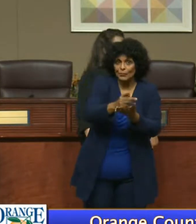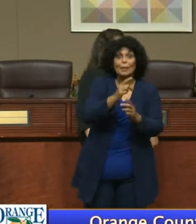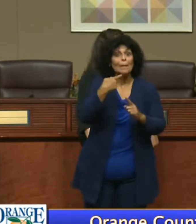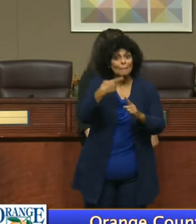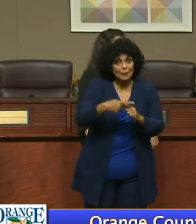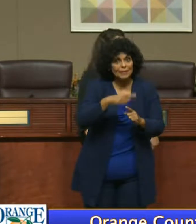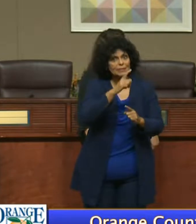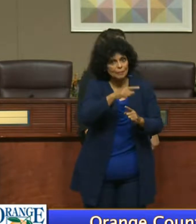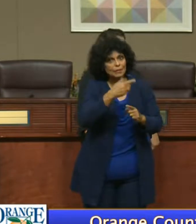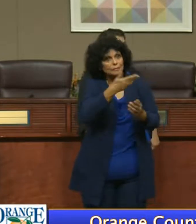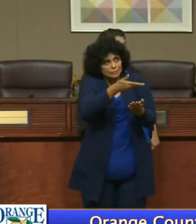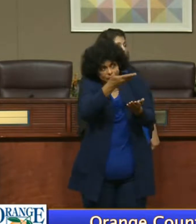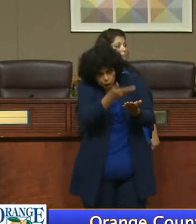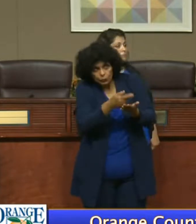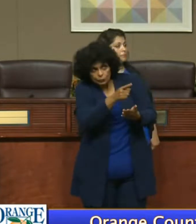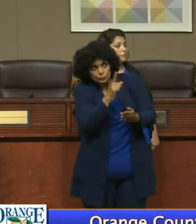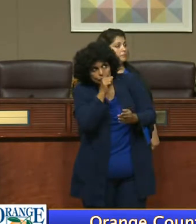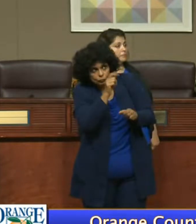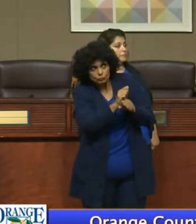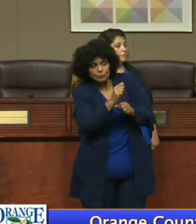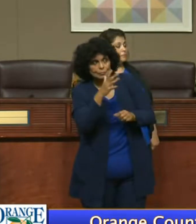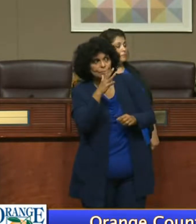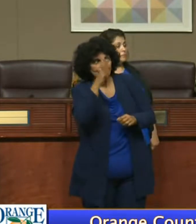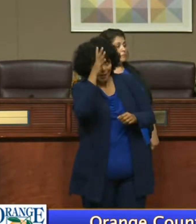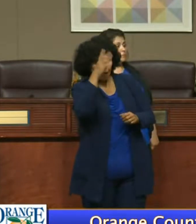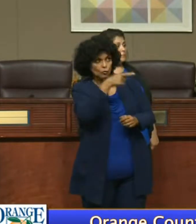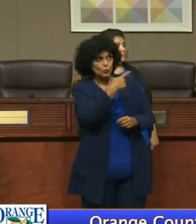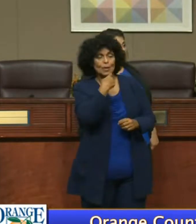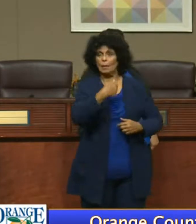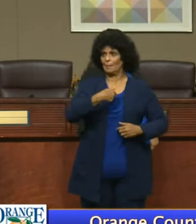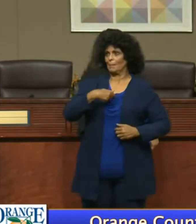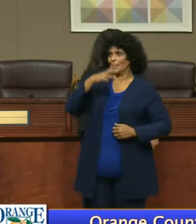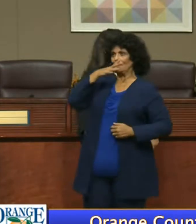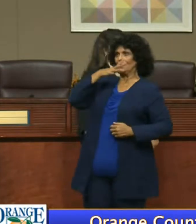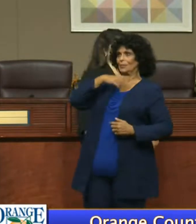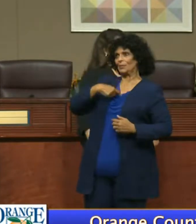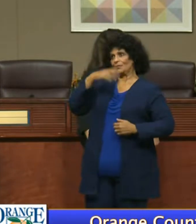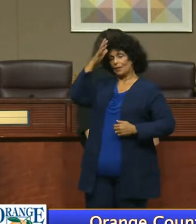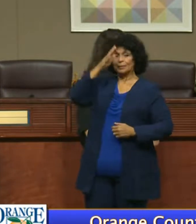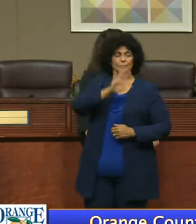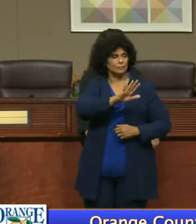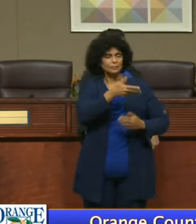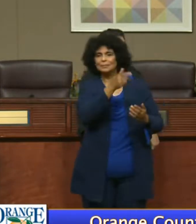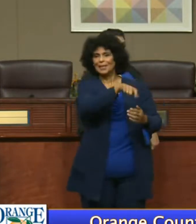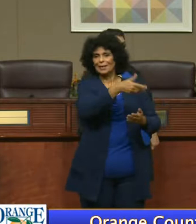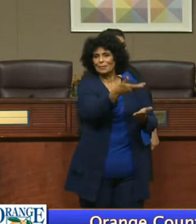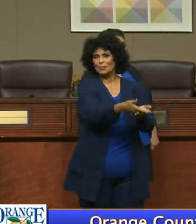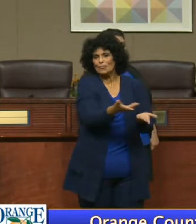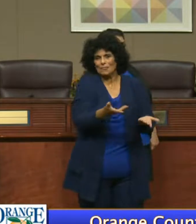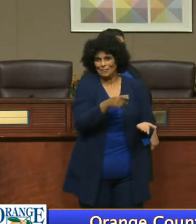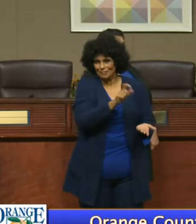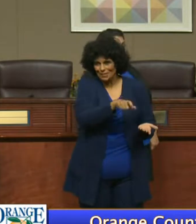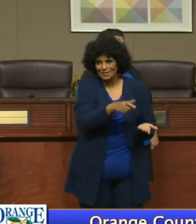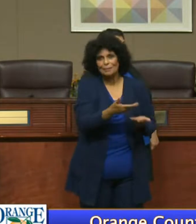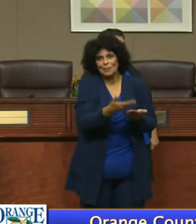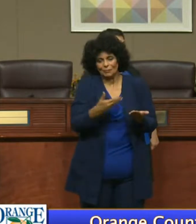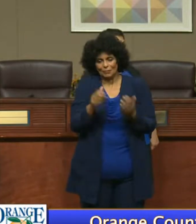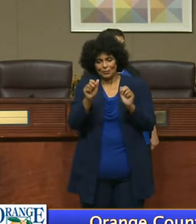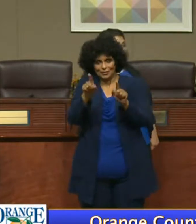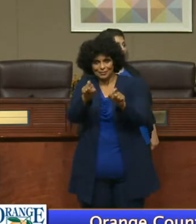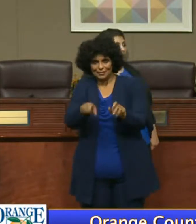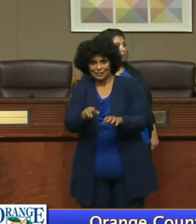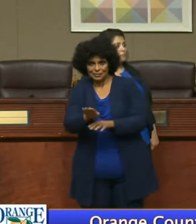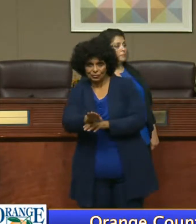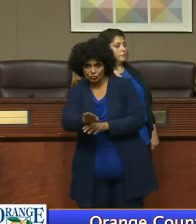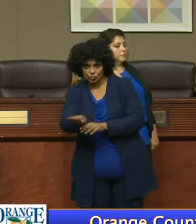is there and saying that it is. So yes, we are planning to increase testing for children, and